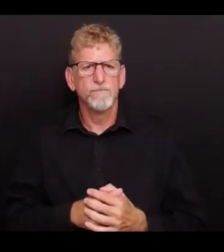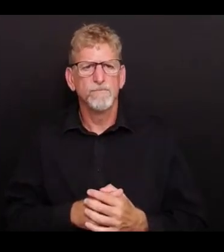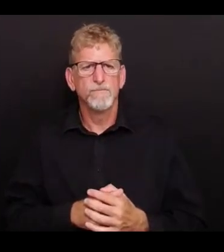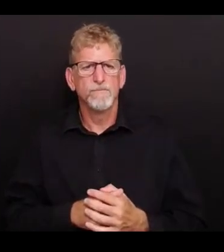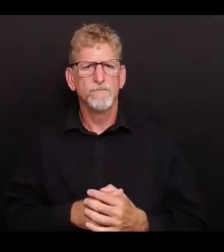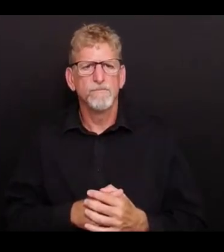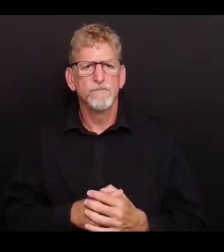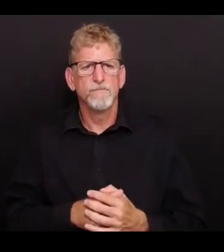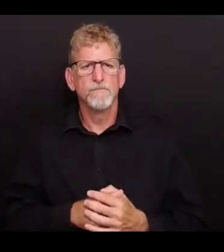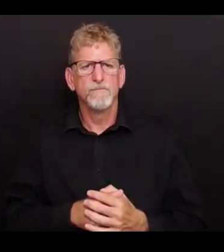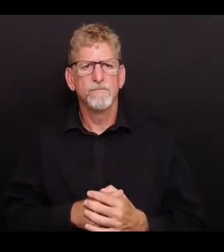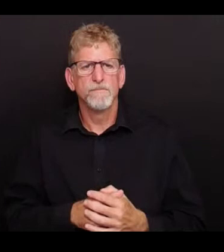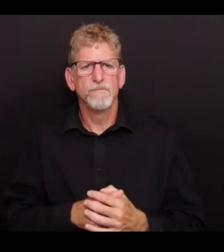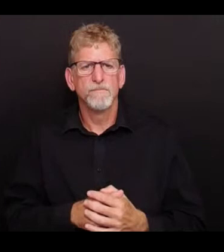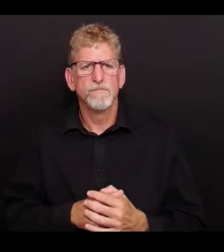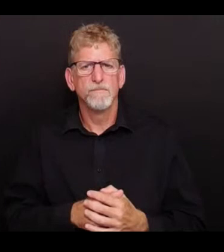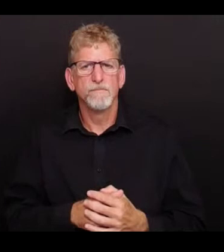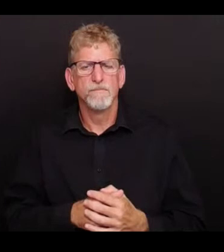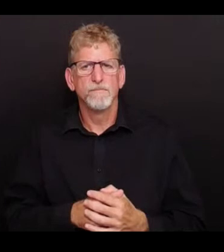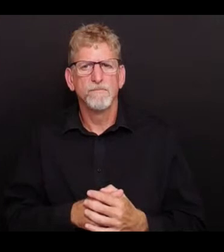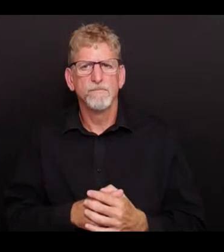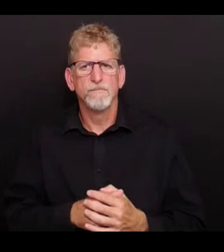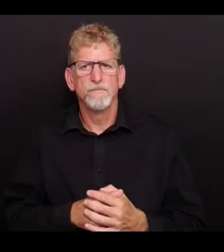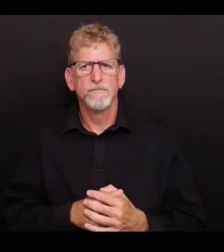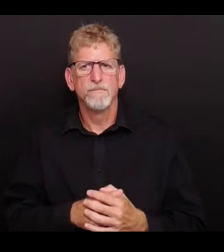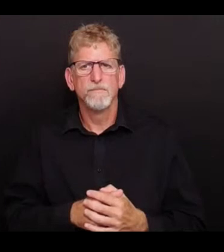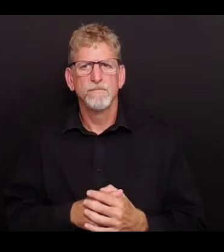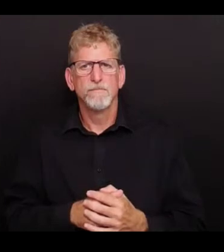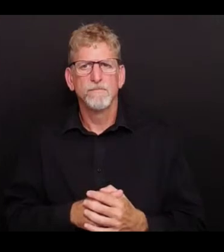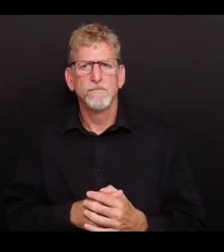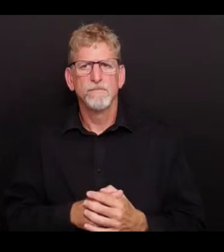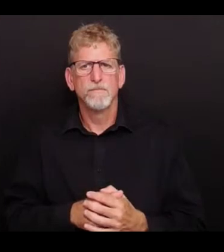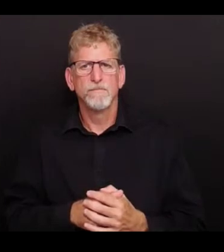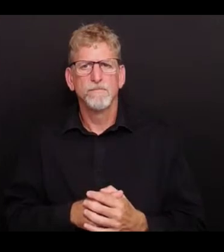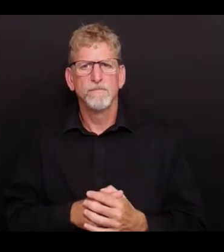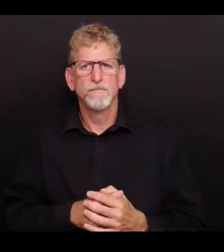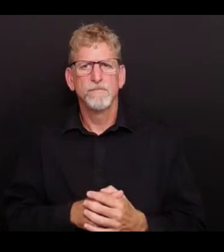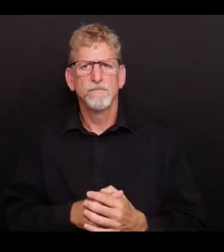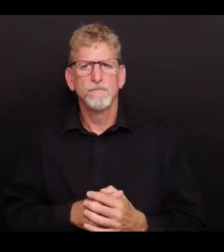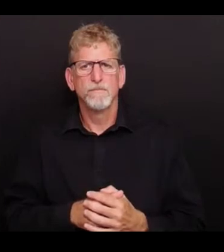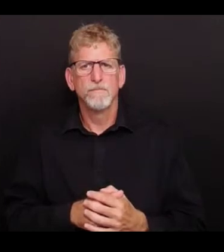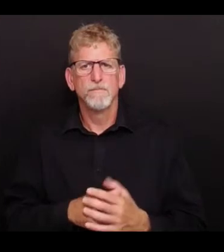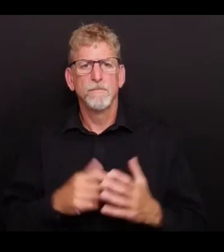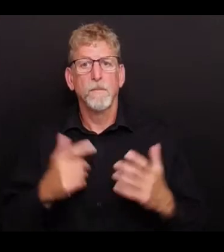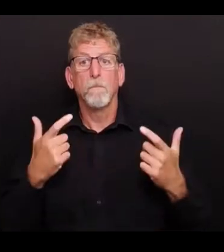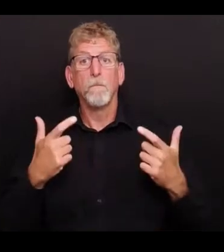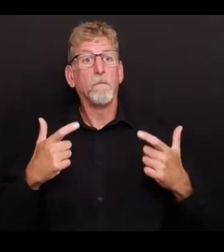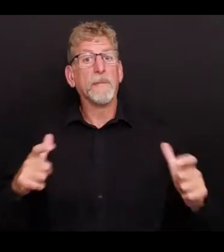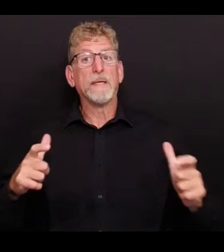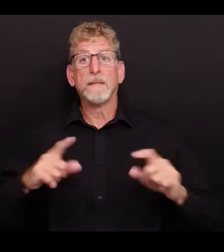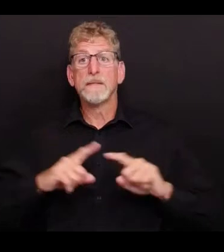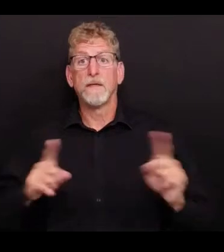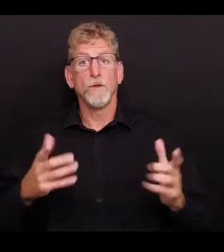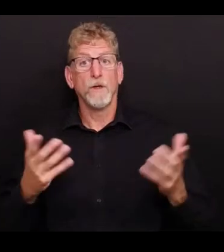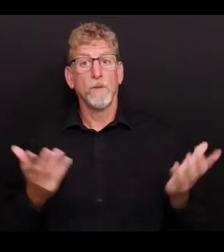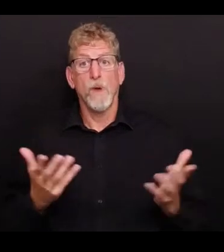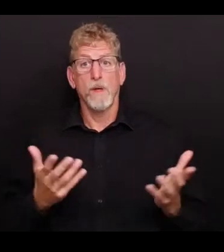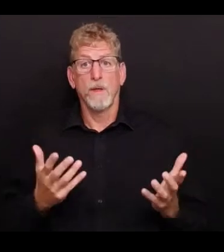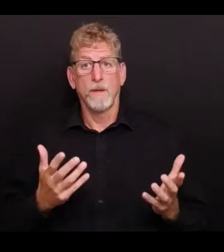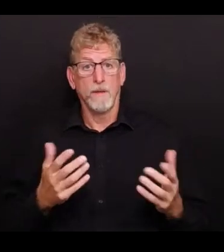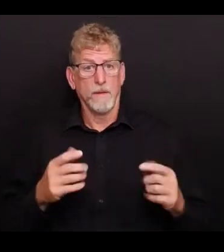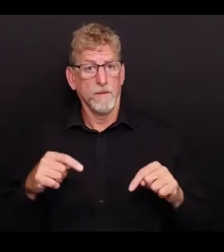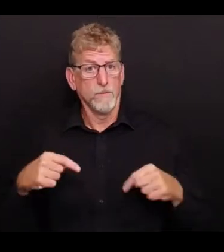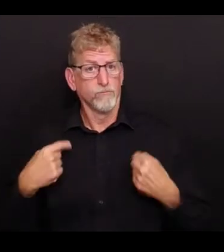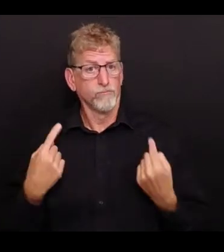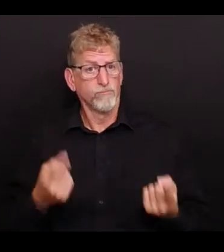waiver, significant differences in vaccination rates persisted after adjustment for age. A snapshot brief of this data and additional analysis